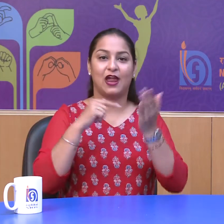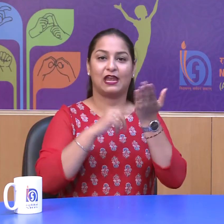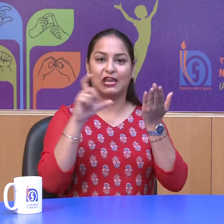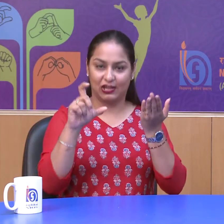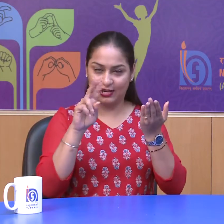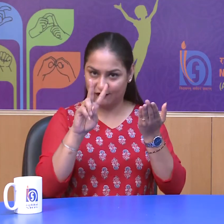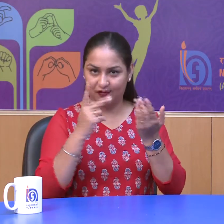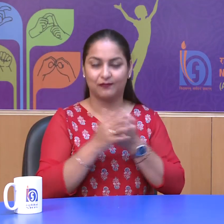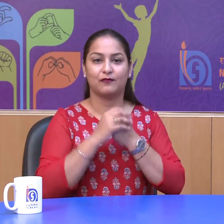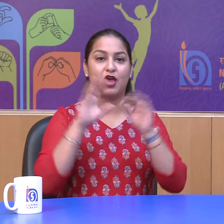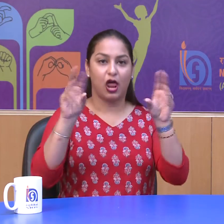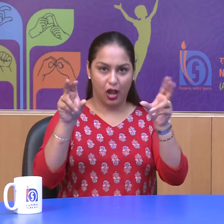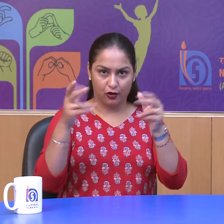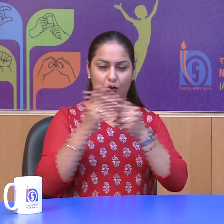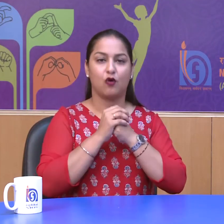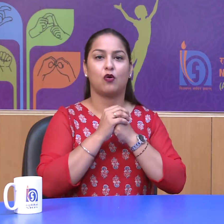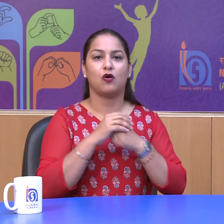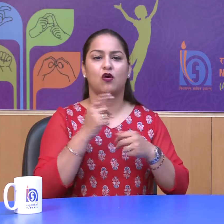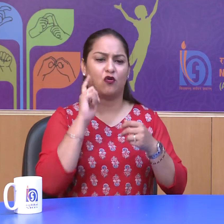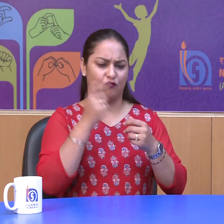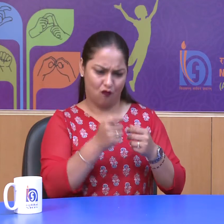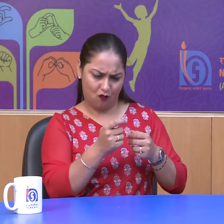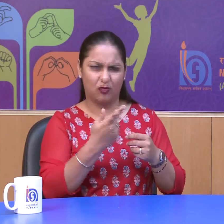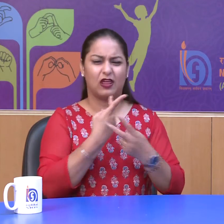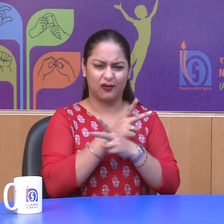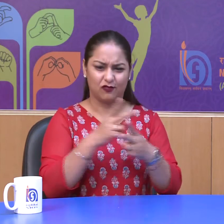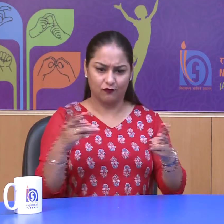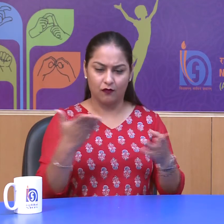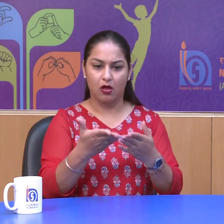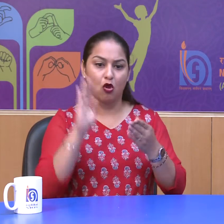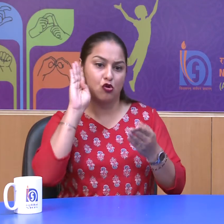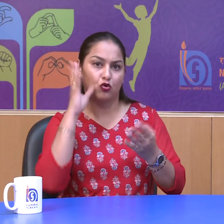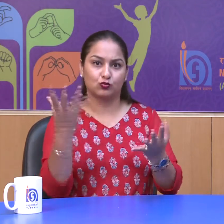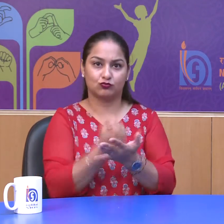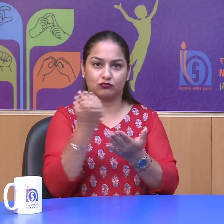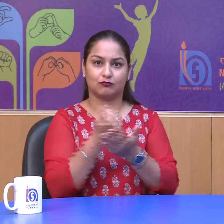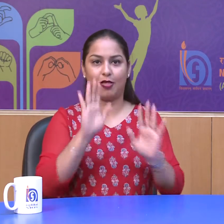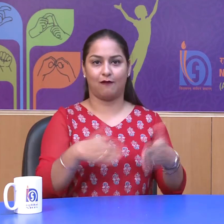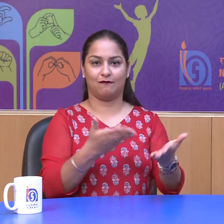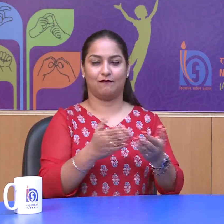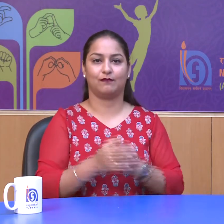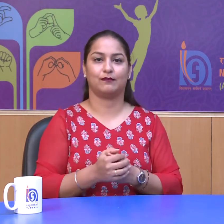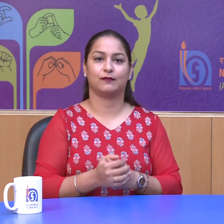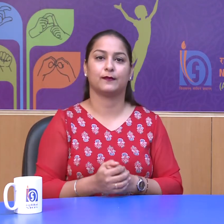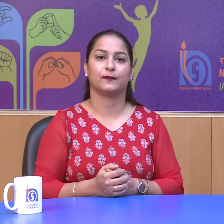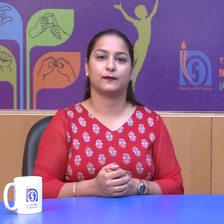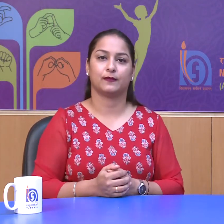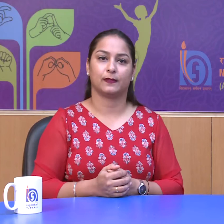as perhaps the most effective tools that contribute to the formulation